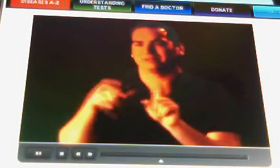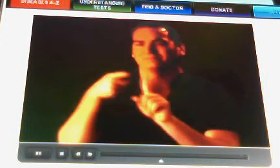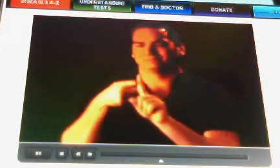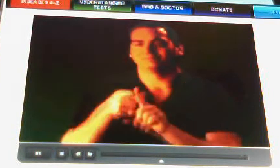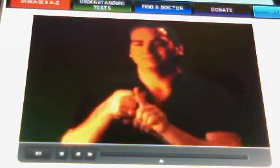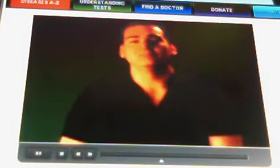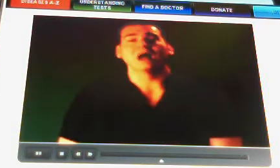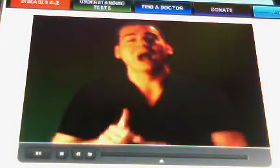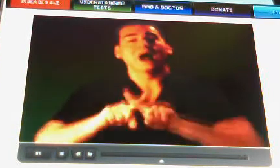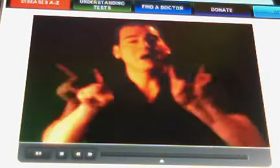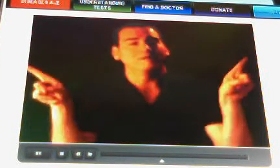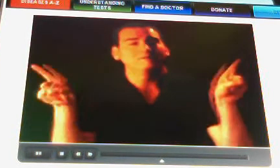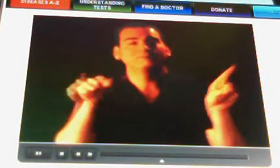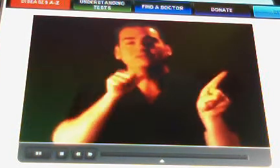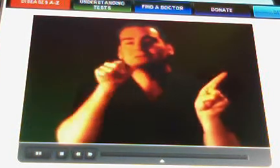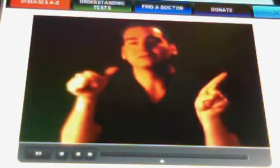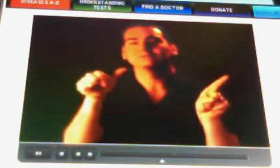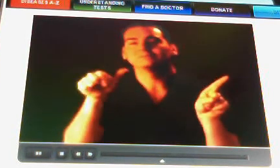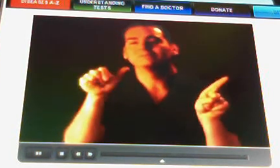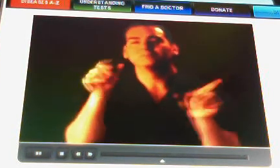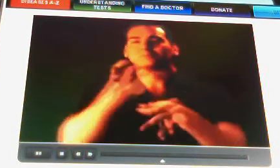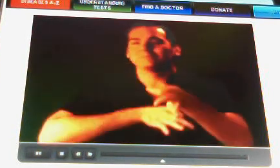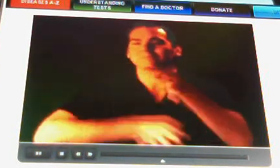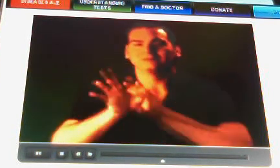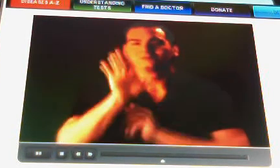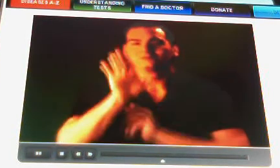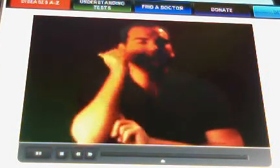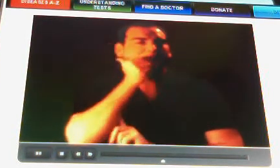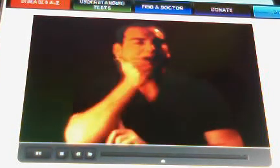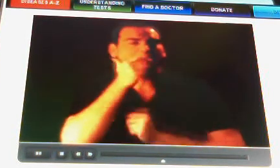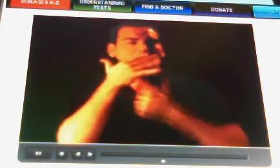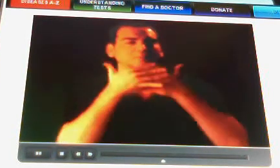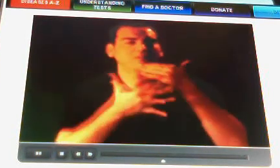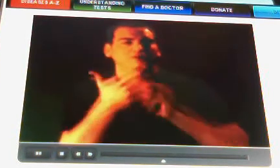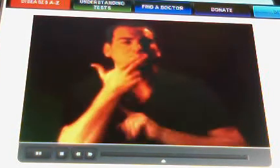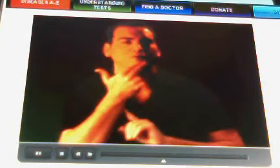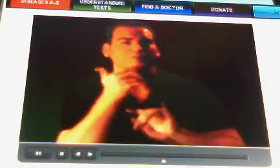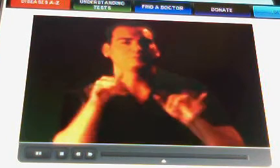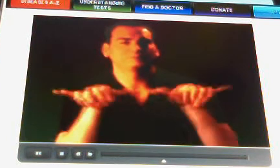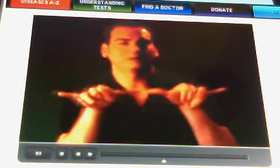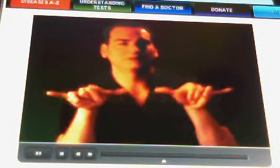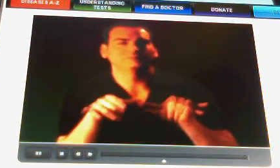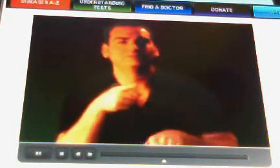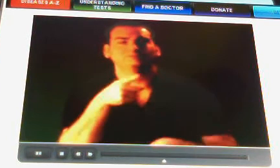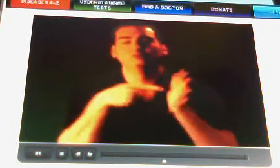that you can use to check your average blood sugar over time.